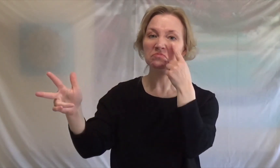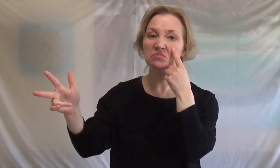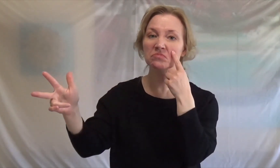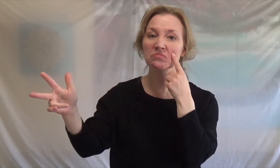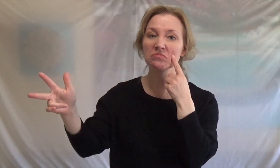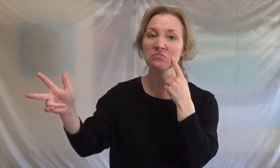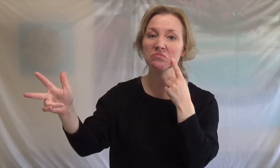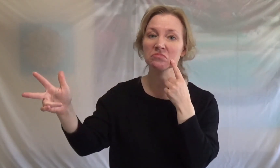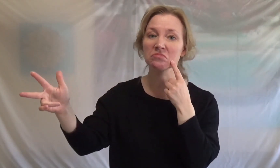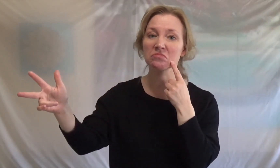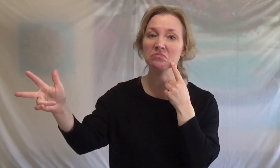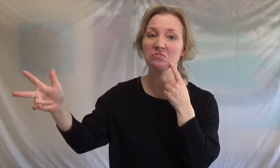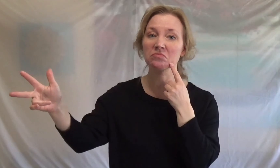you now now I'd past your Yeah,